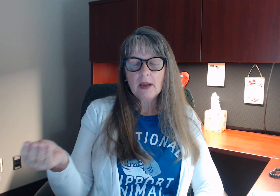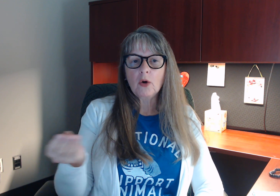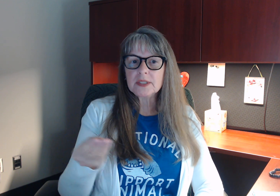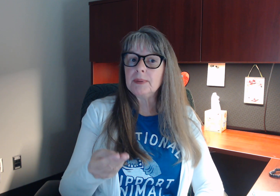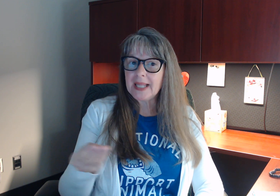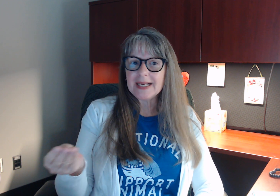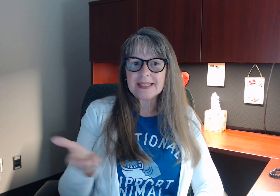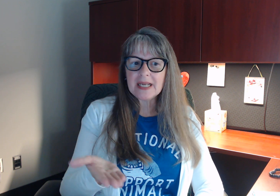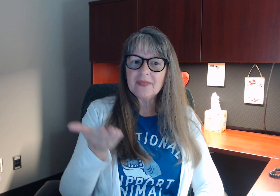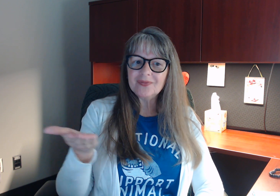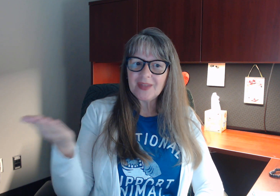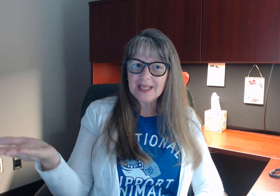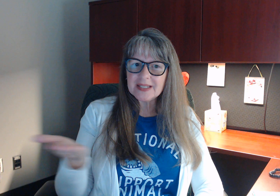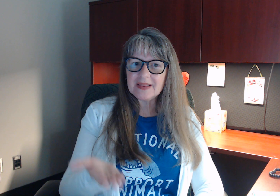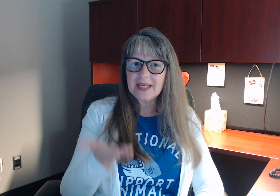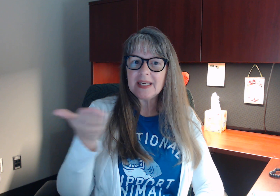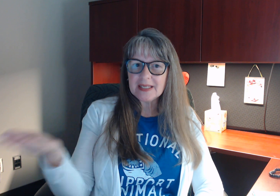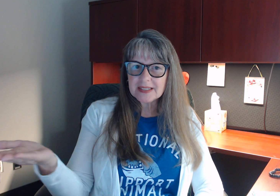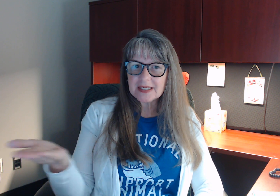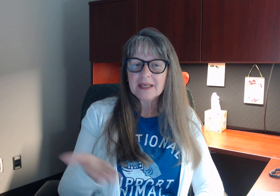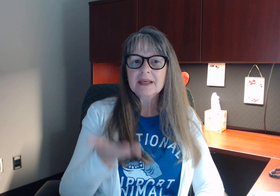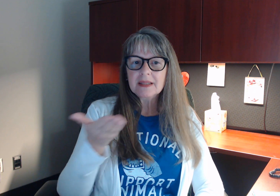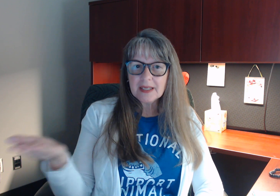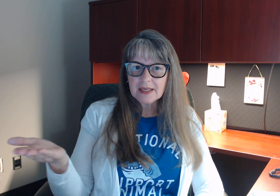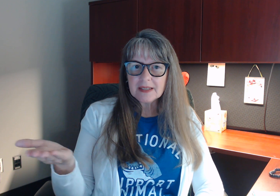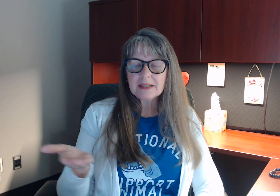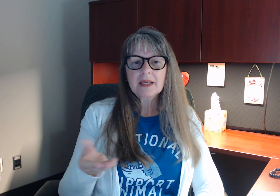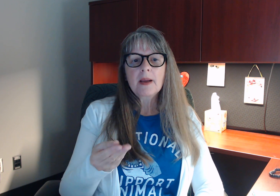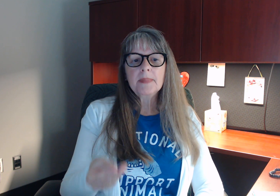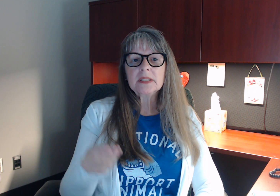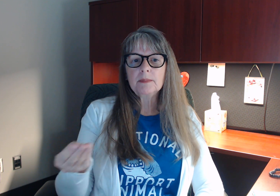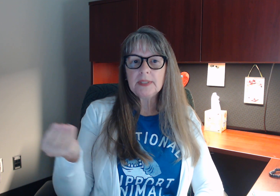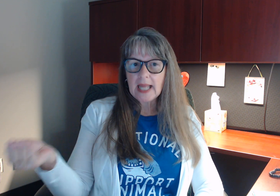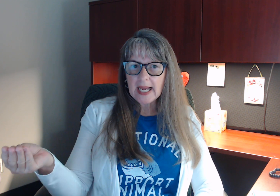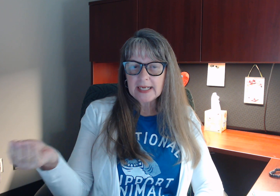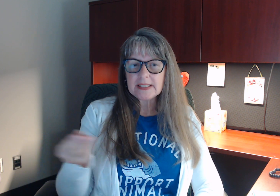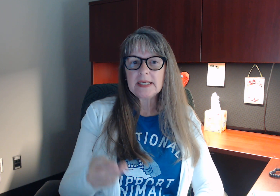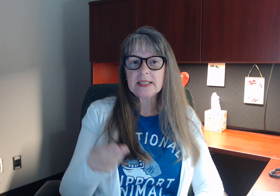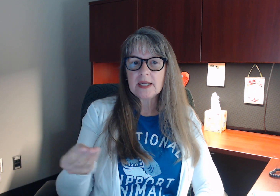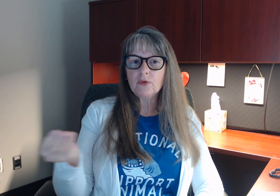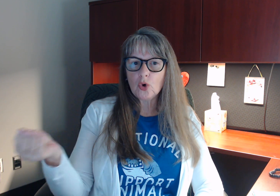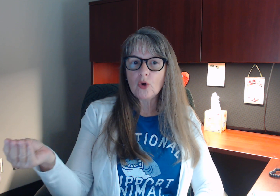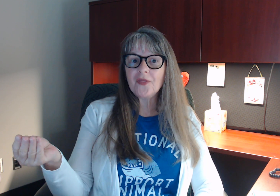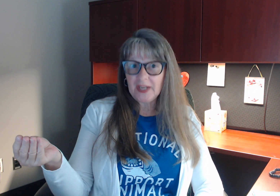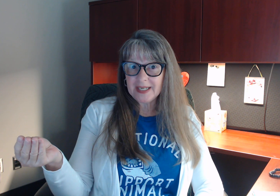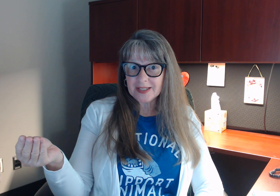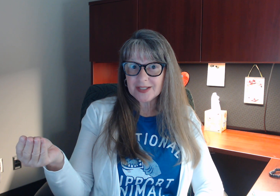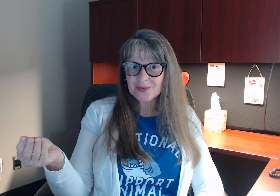or supplies. It's not things. See, things, but supplies is several things,